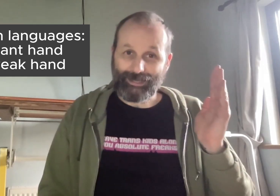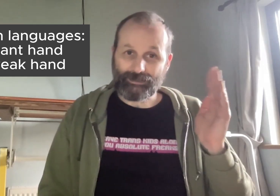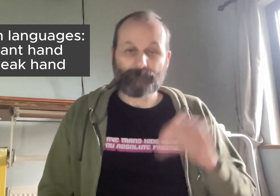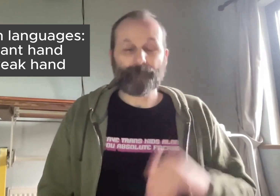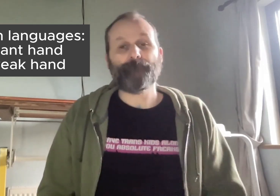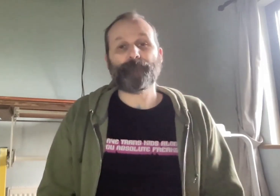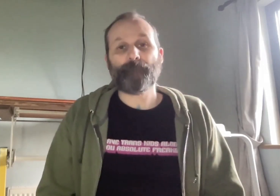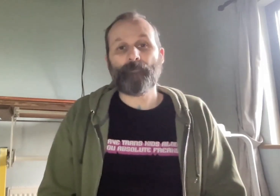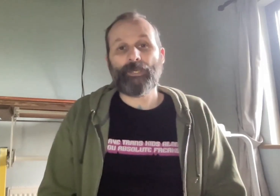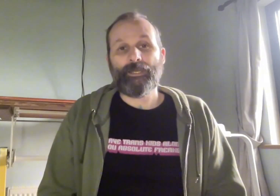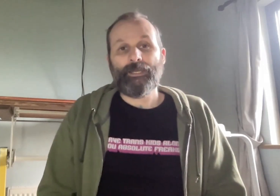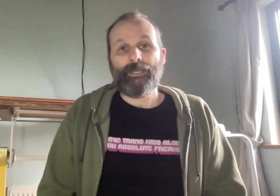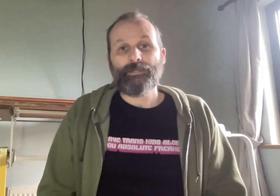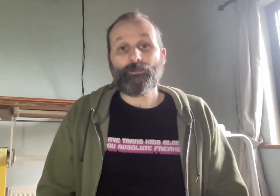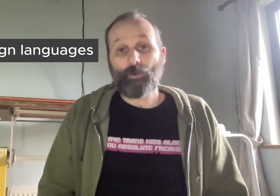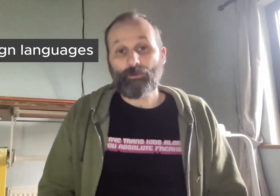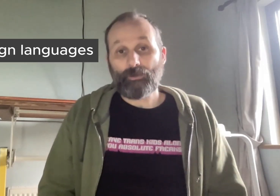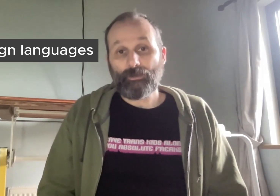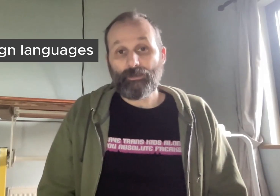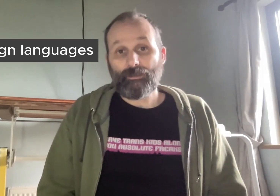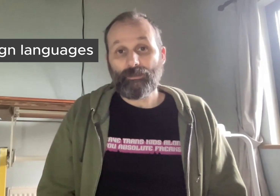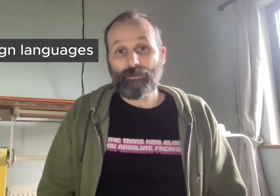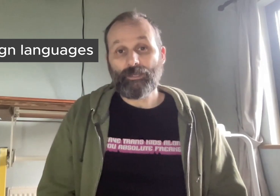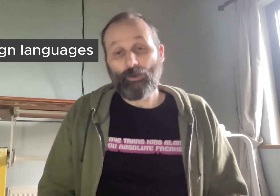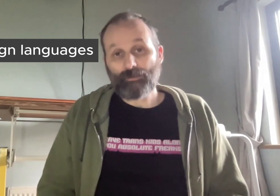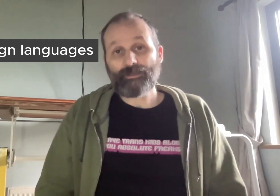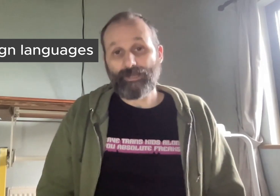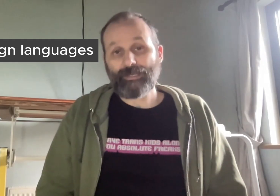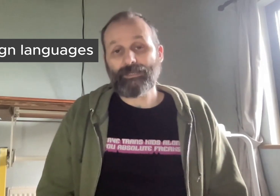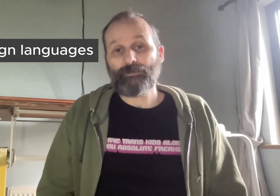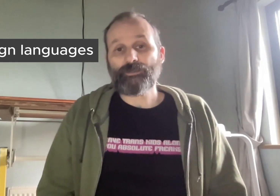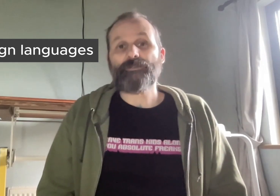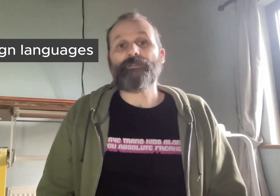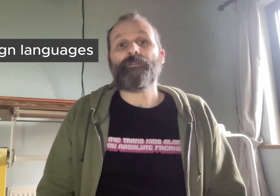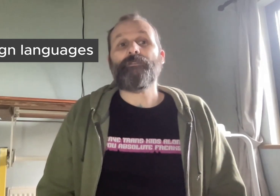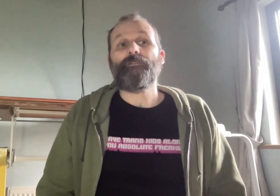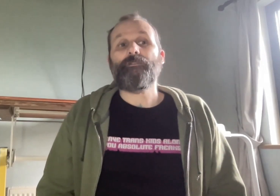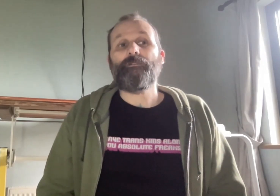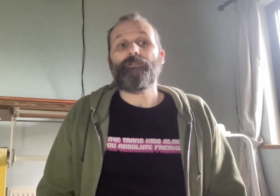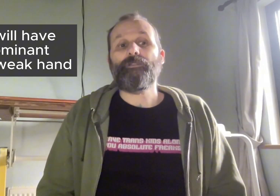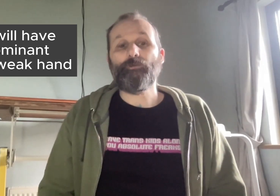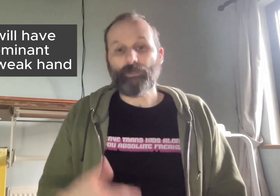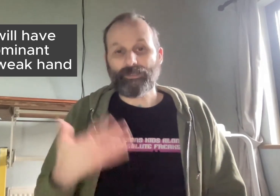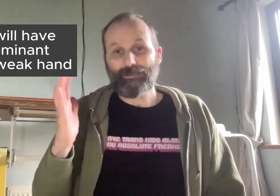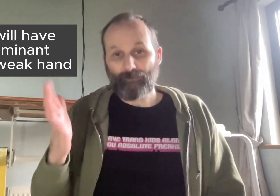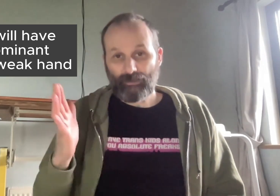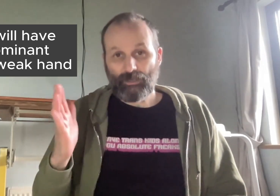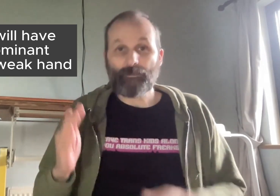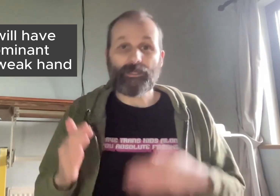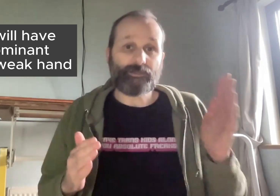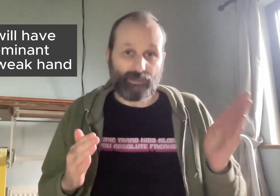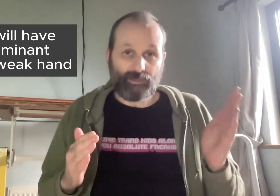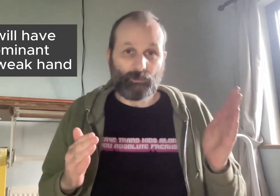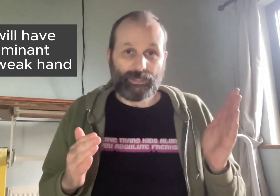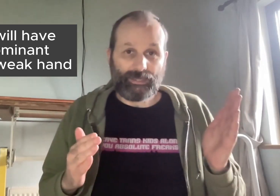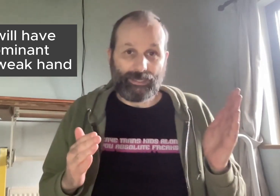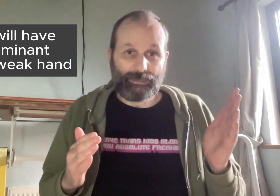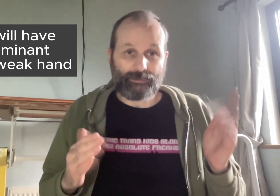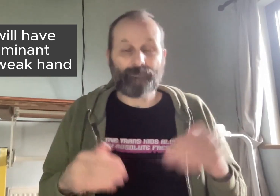hand. So in all sign languages, you will have a dominant and a weak hand.